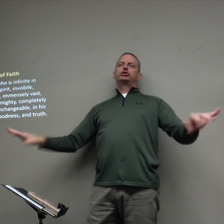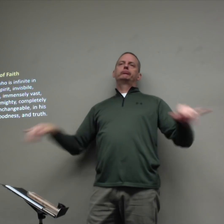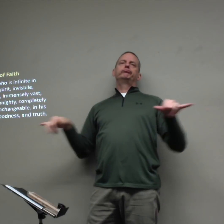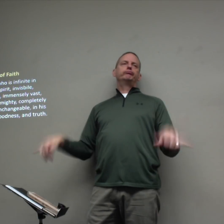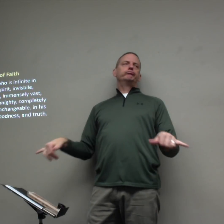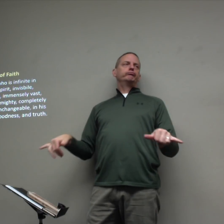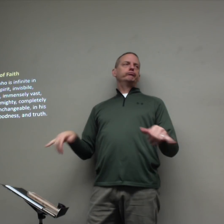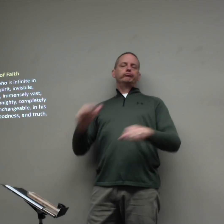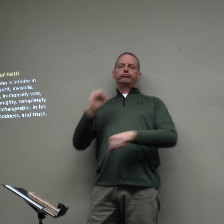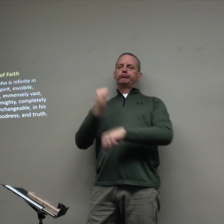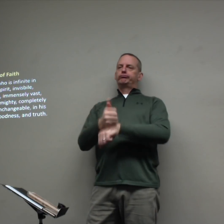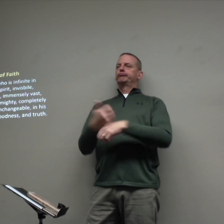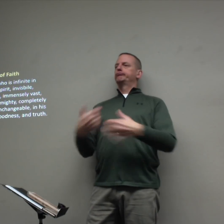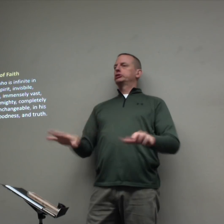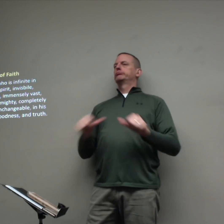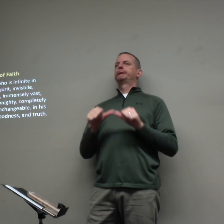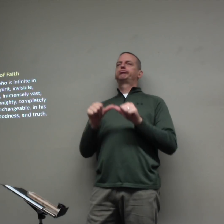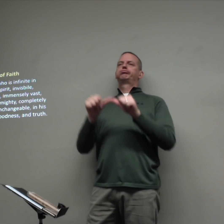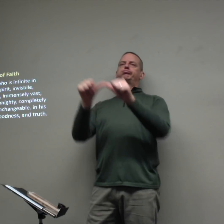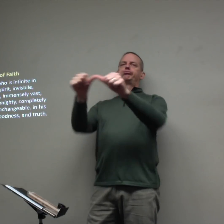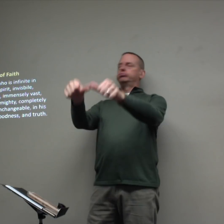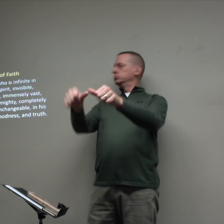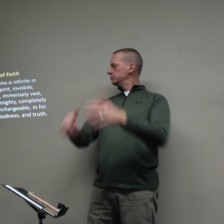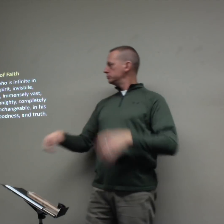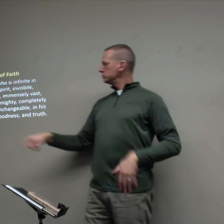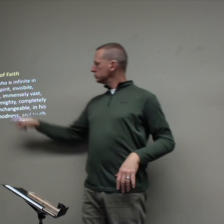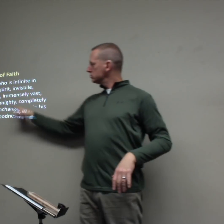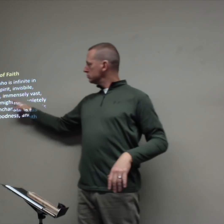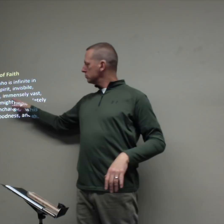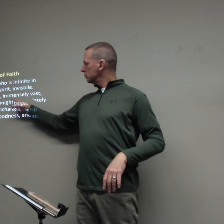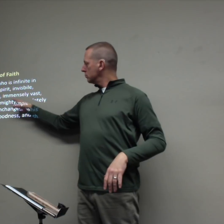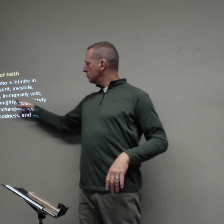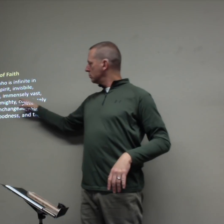influenced by many things, but he stays eternal, established forever,